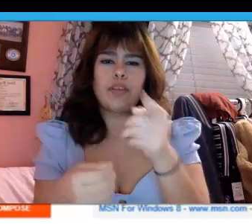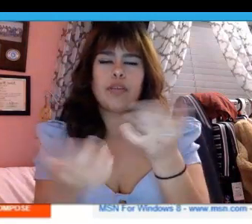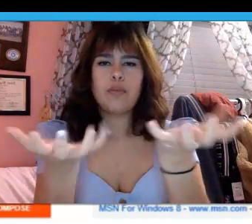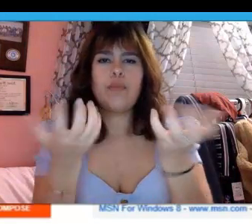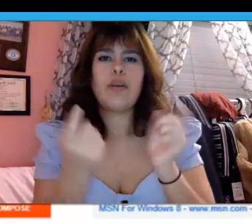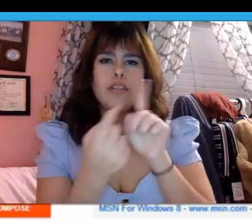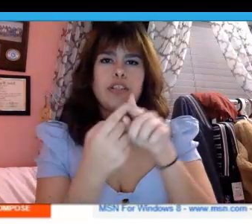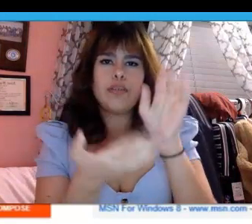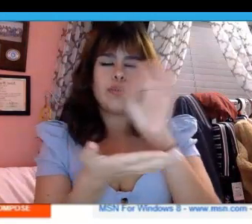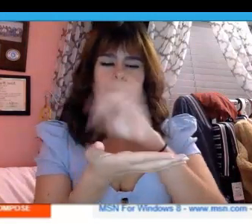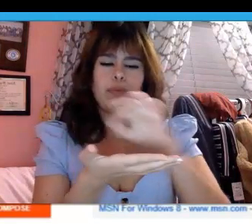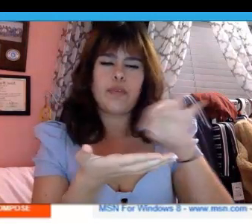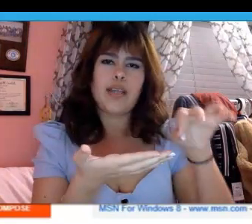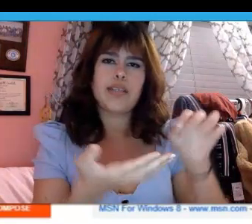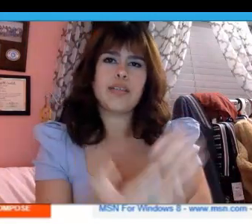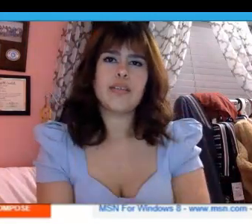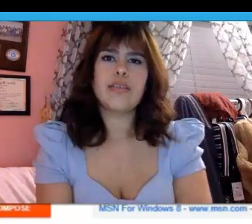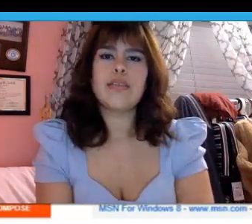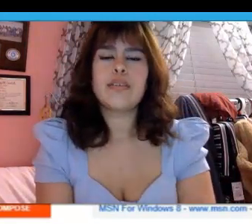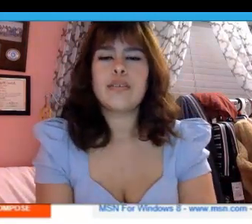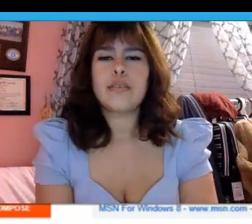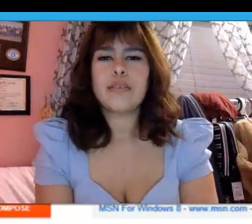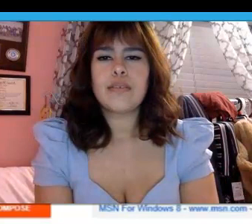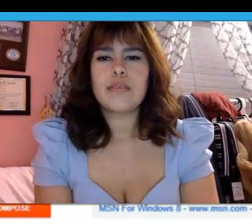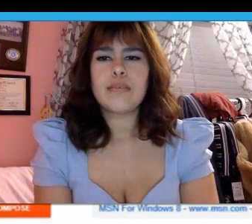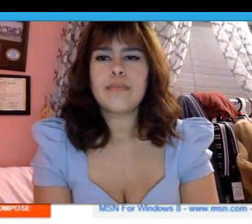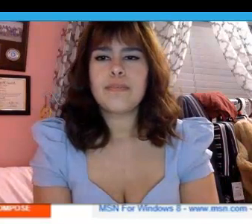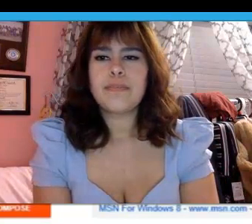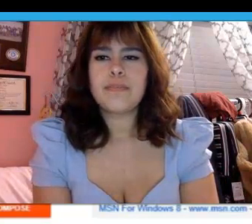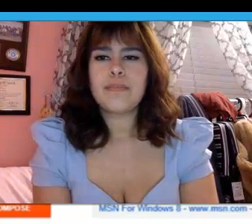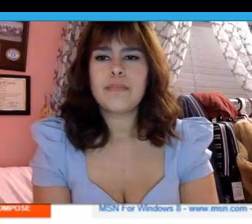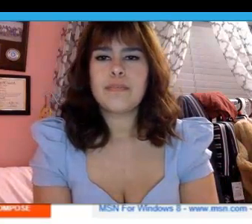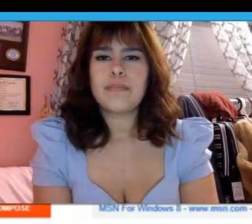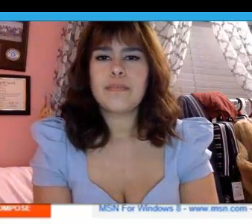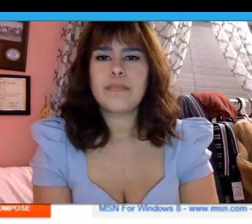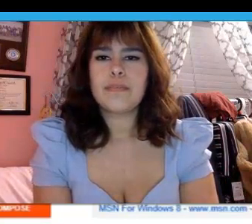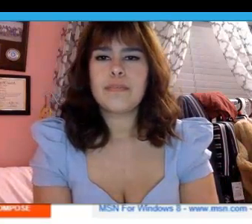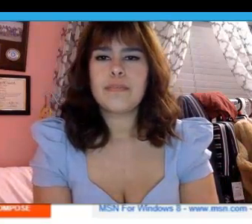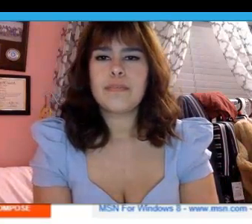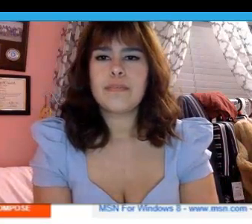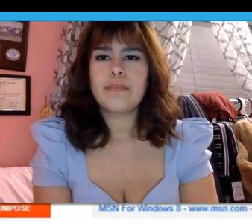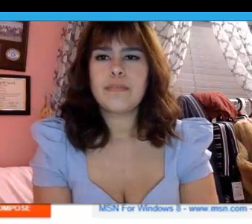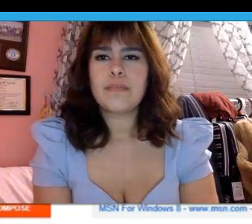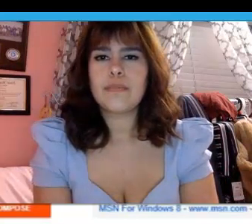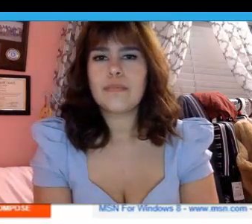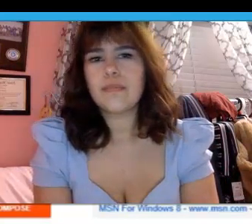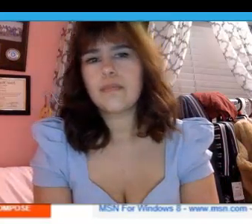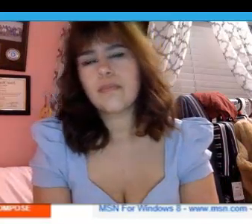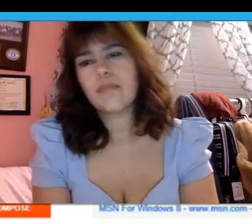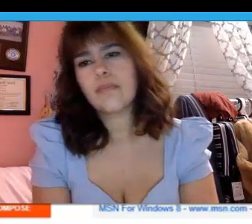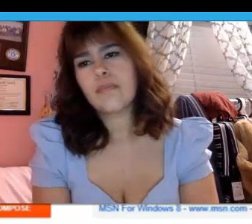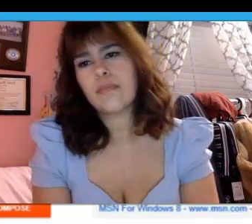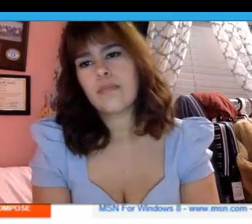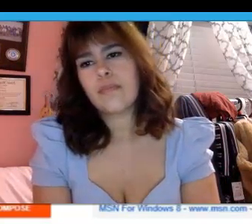a test run email. Okay. Once you get everything written out, and a good